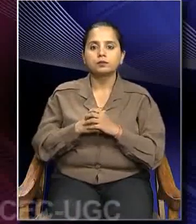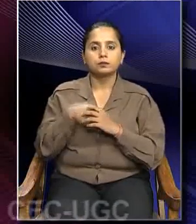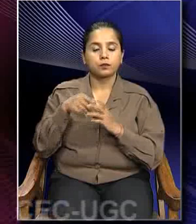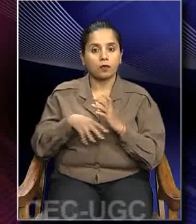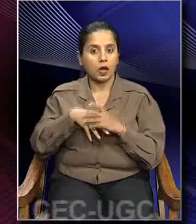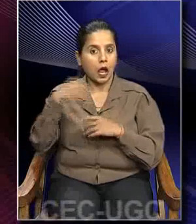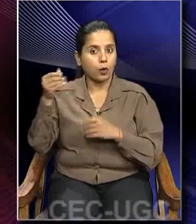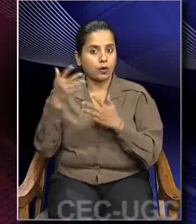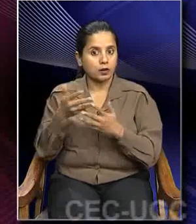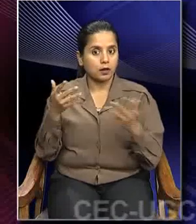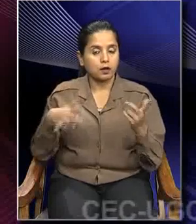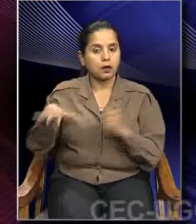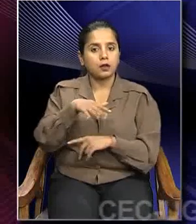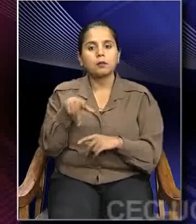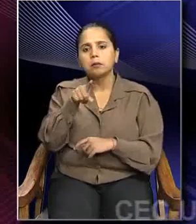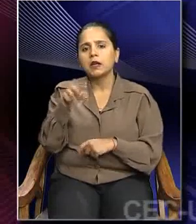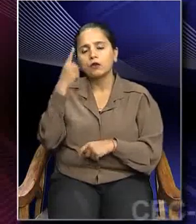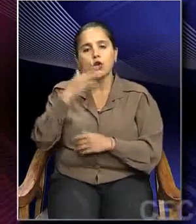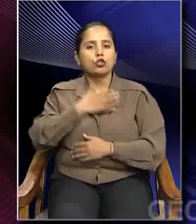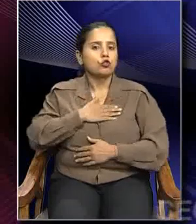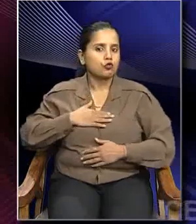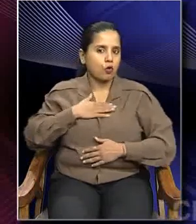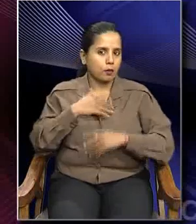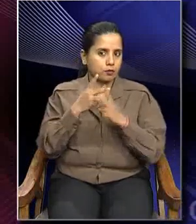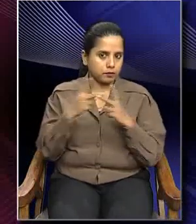External things are meant for enjoyment.